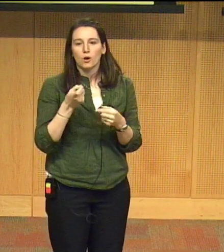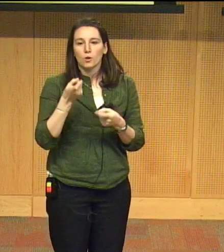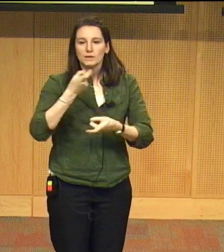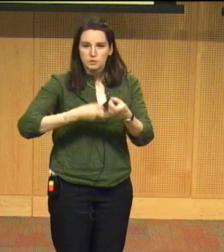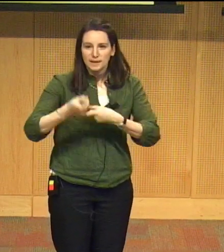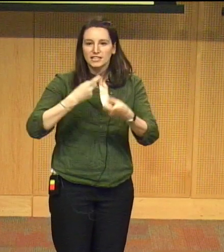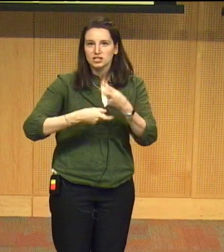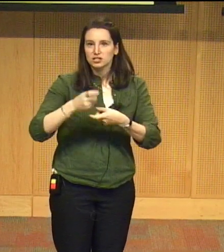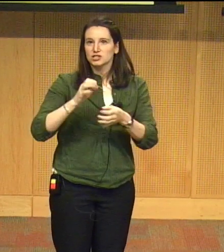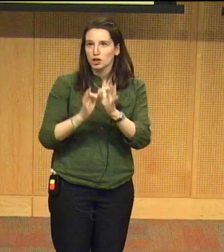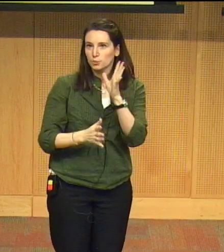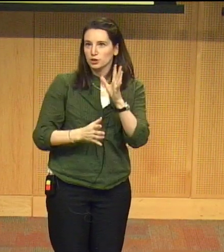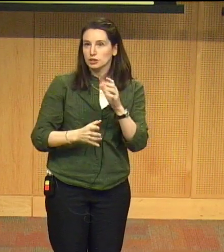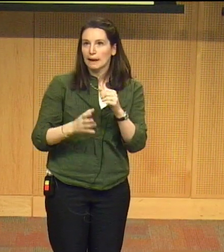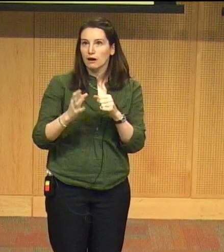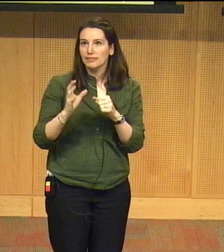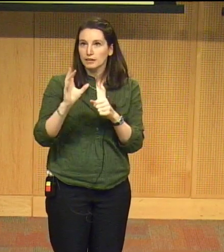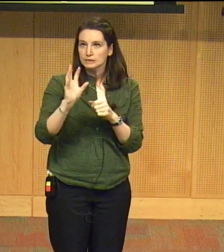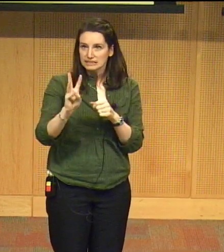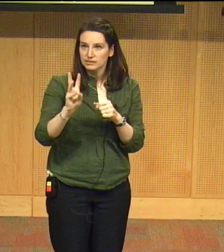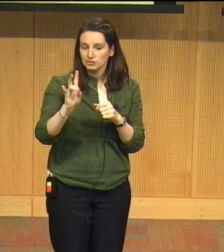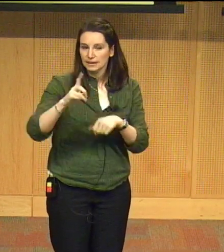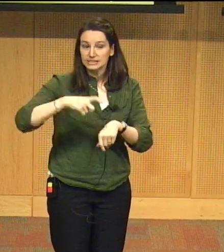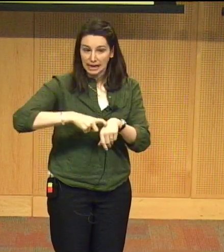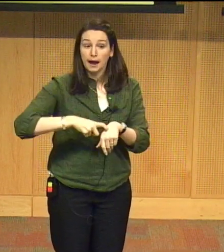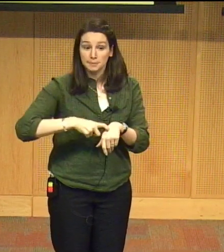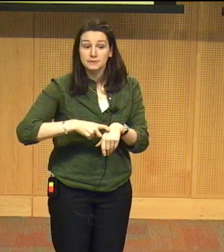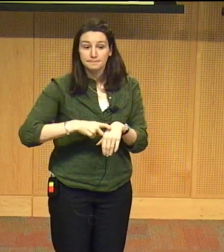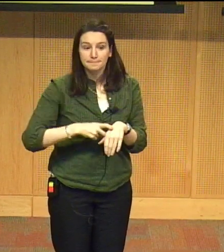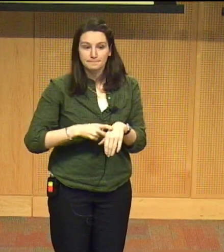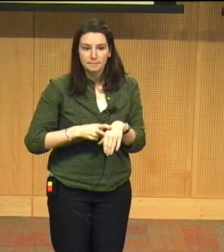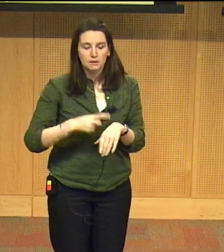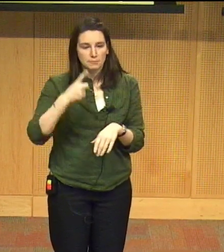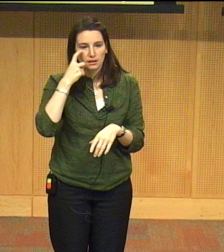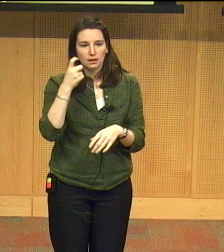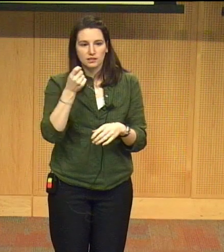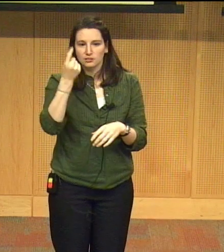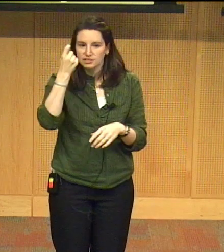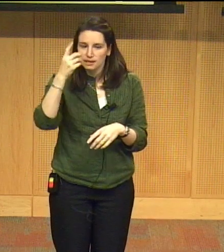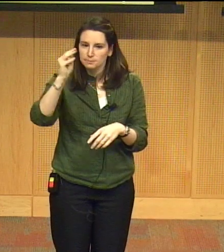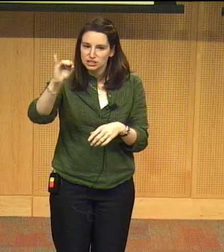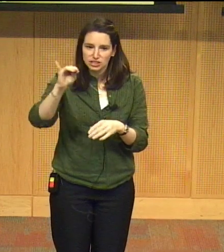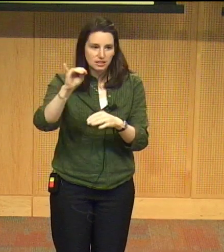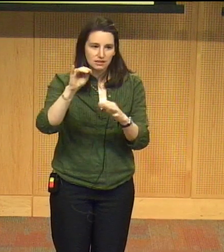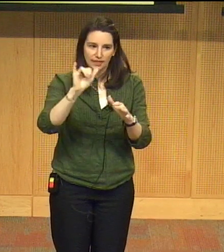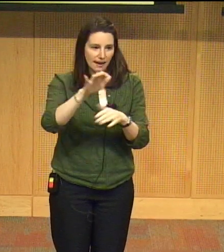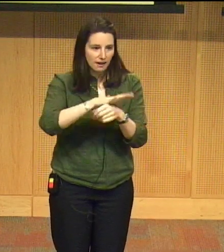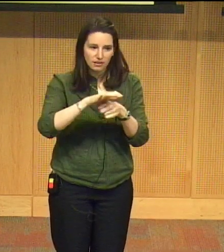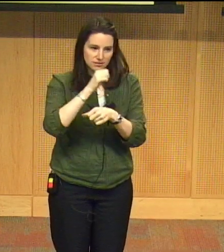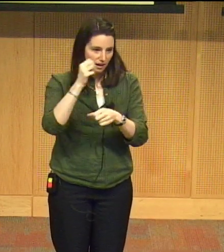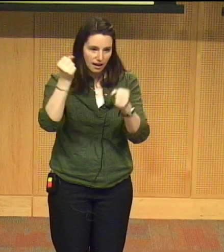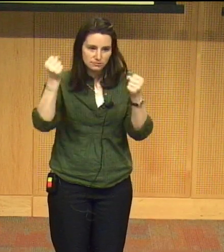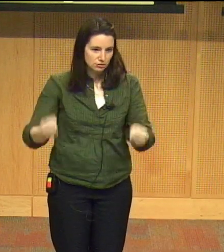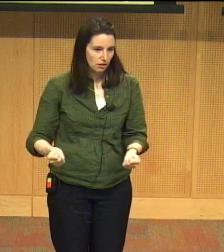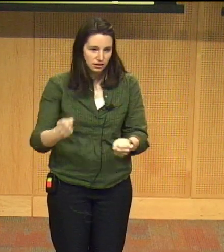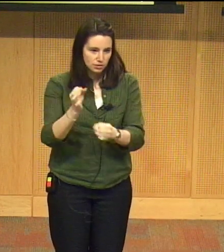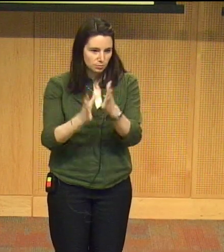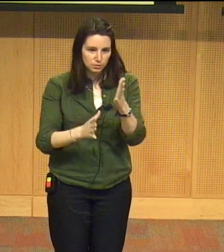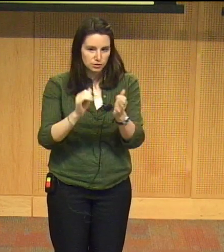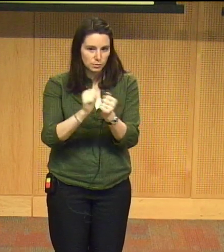we switched interpreters about, I think it was 6 or 7 times, because understand, Michigan, that area does not have strong interpreters with